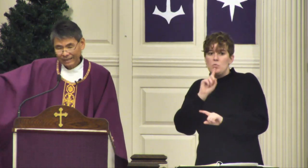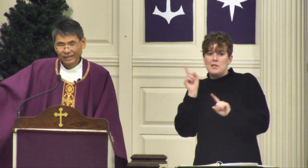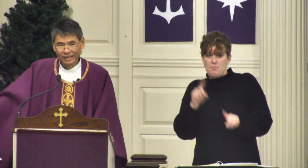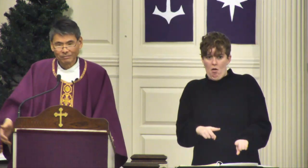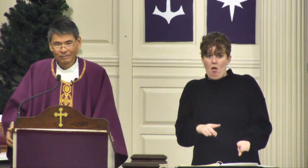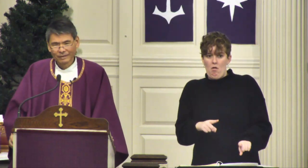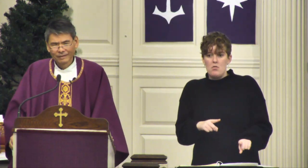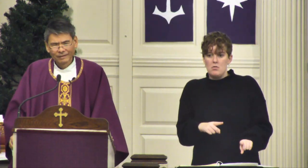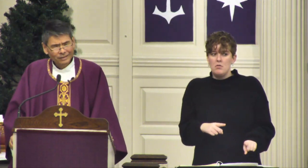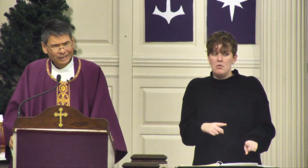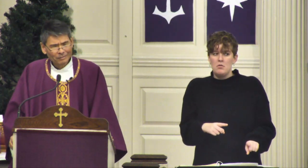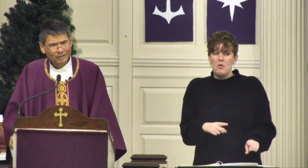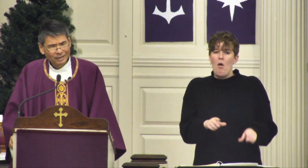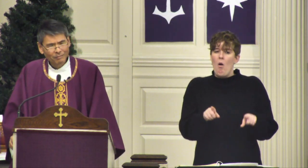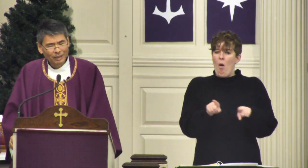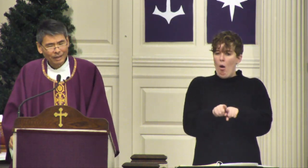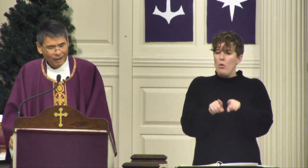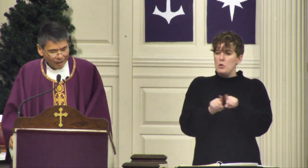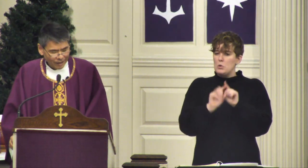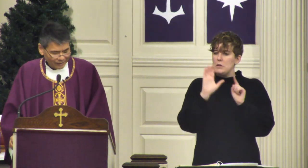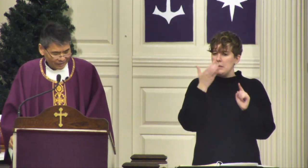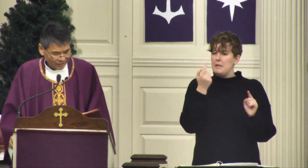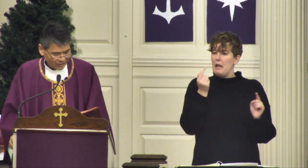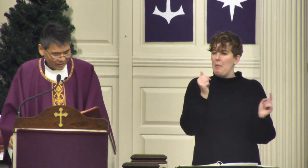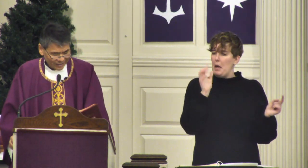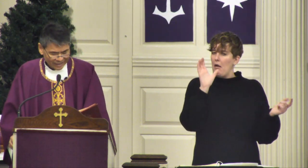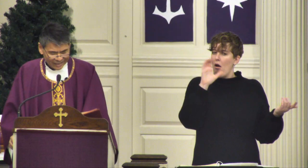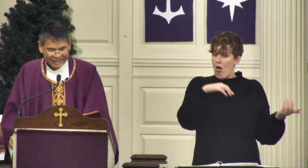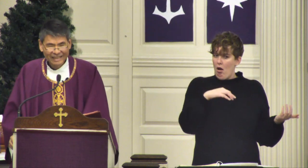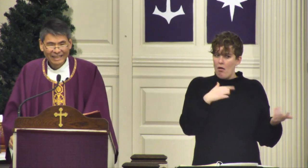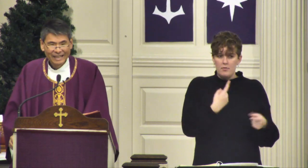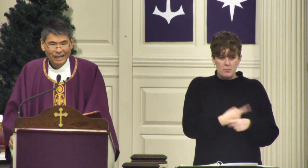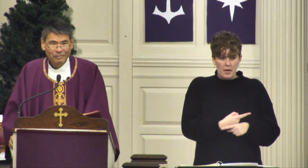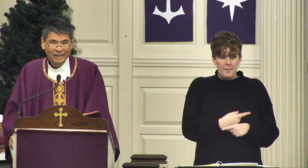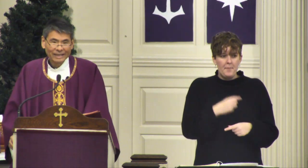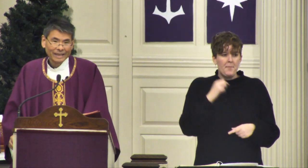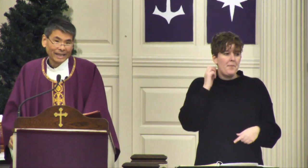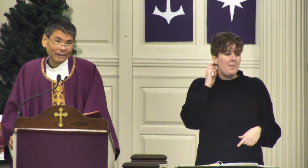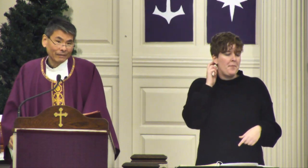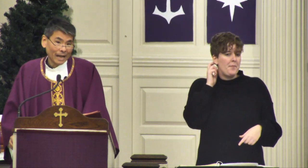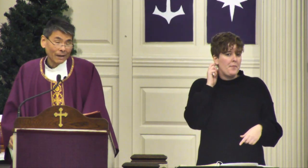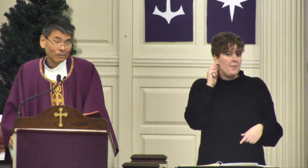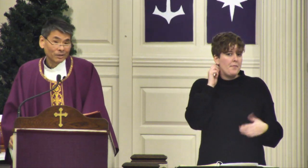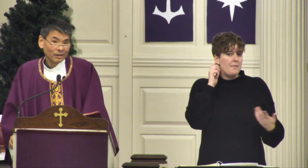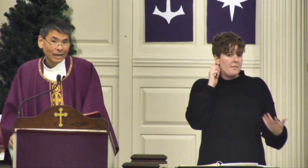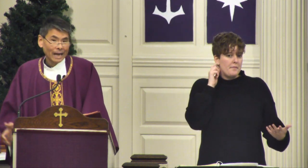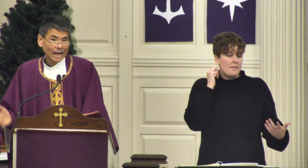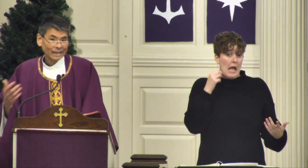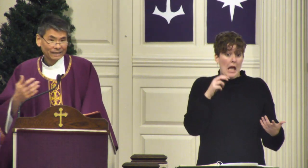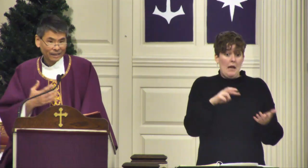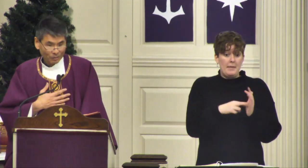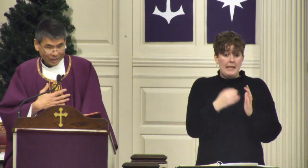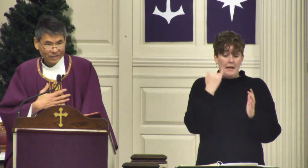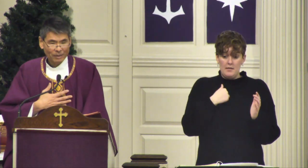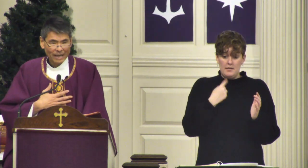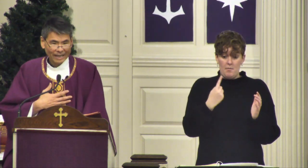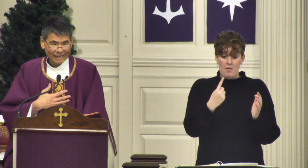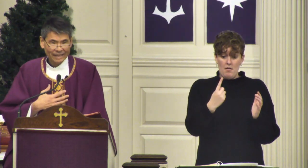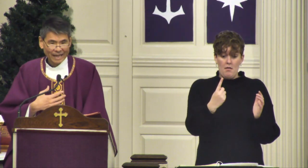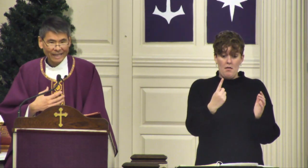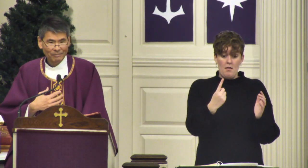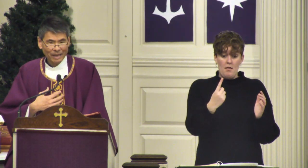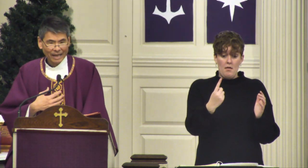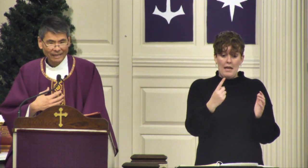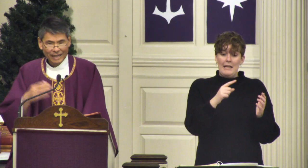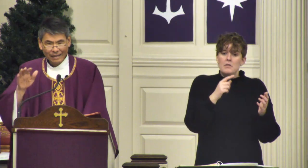him also seems a little bit odd, don't you think? I mean, if I were asked a question by a